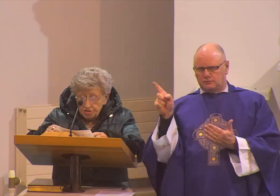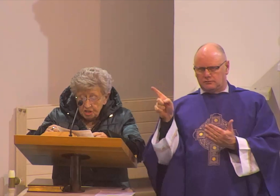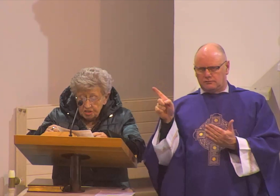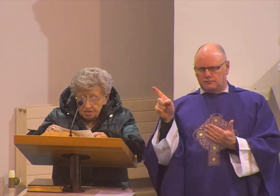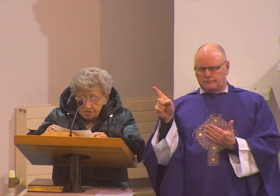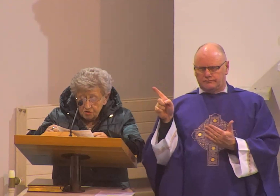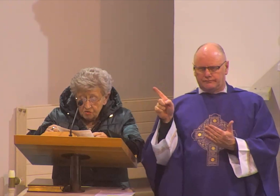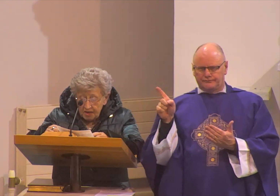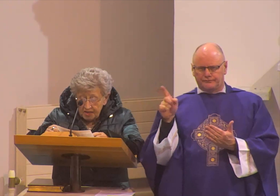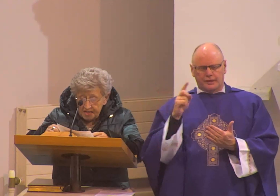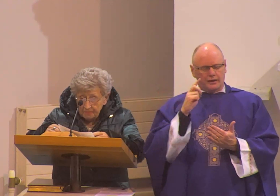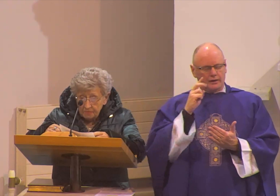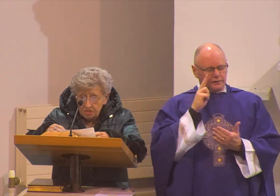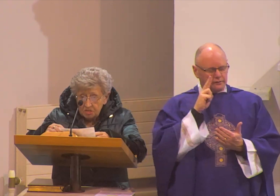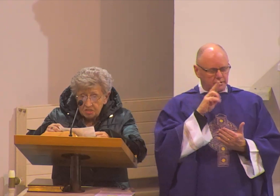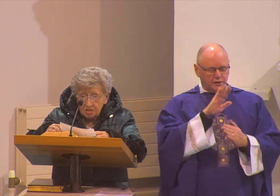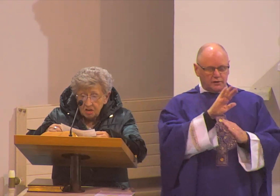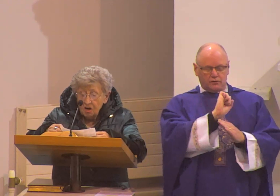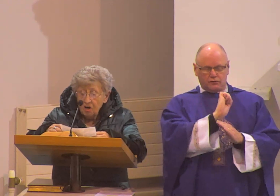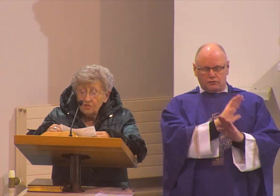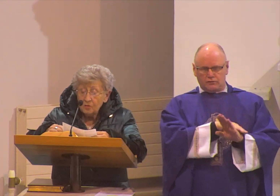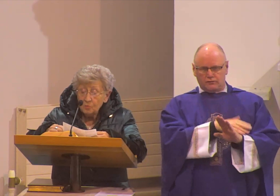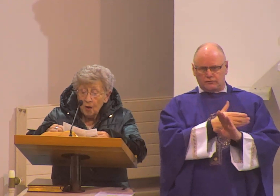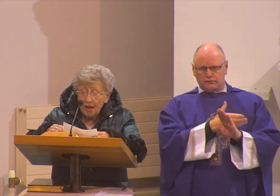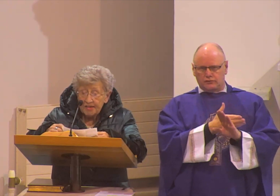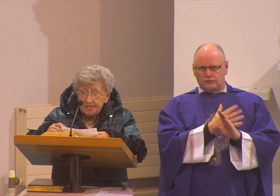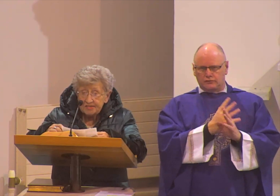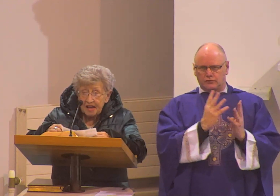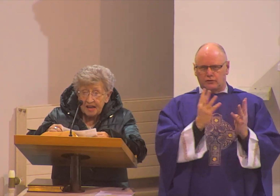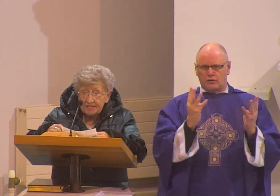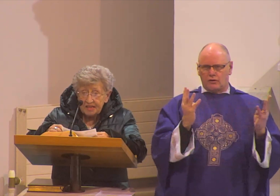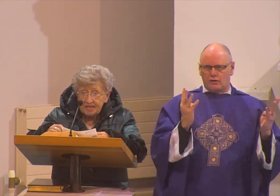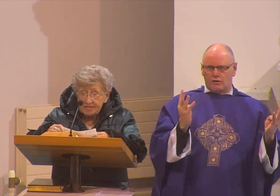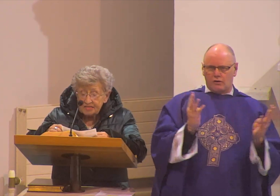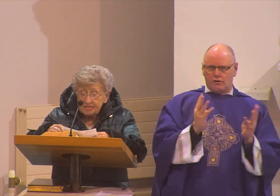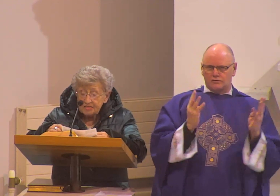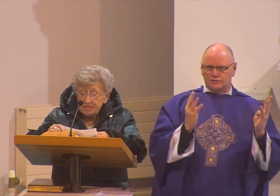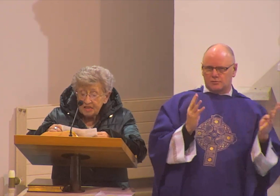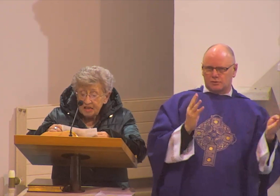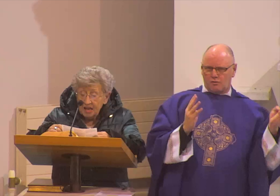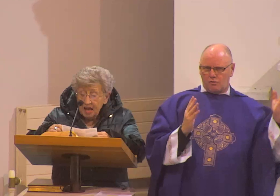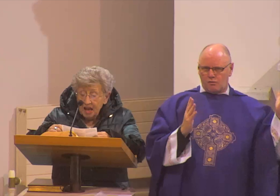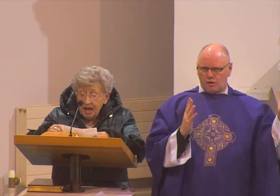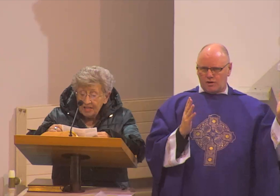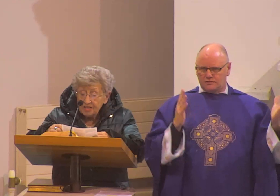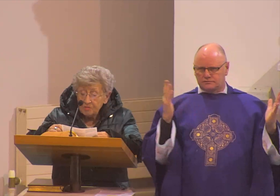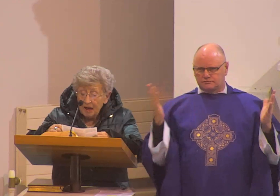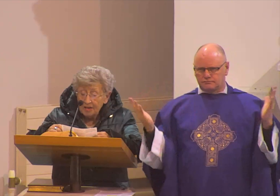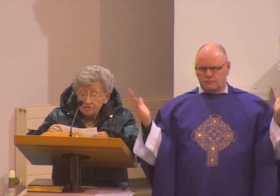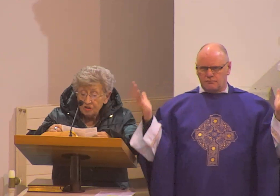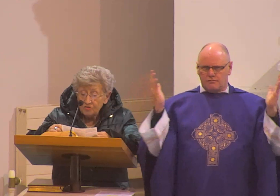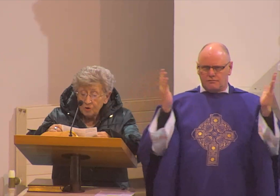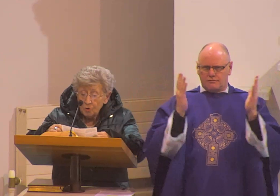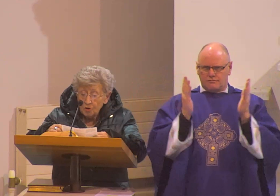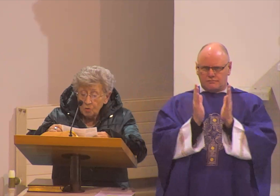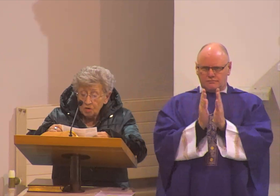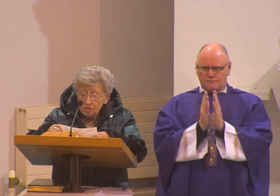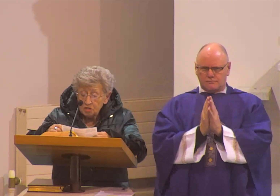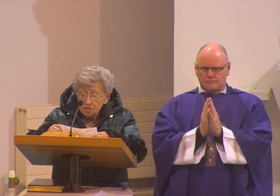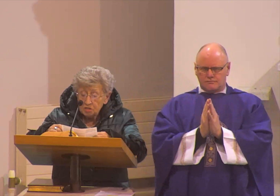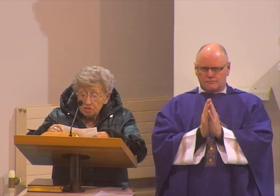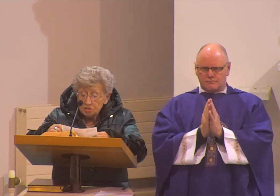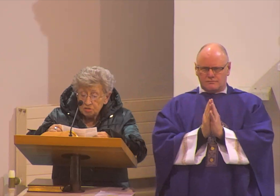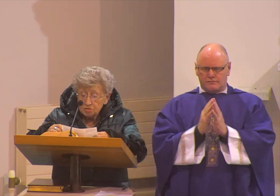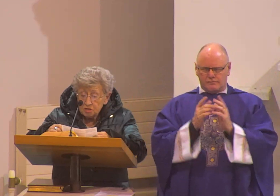your sons reassembled from west and east at the command of the Holy One.